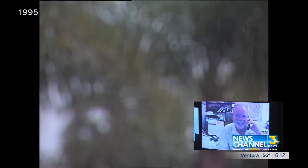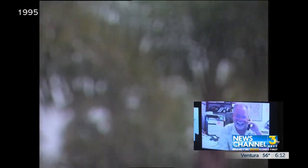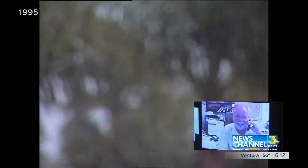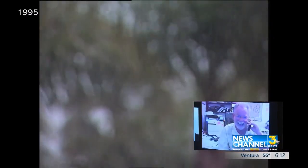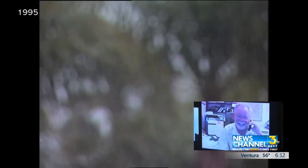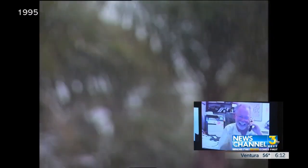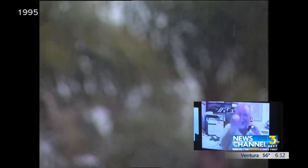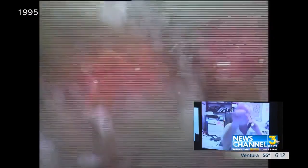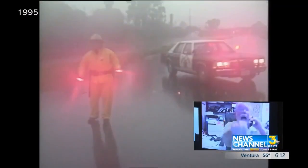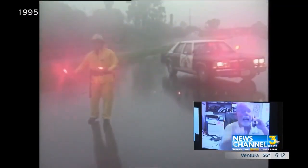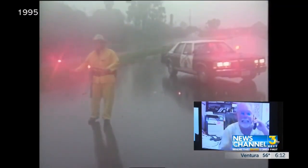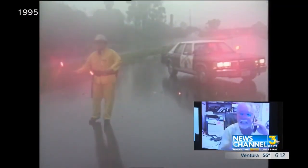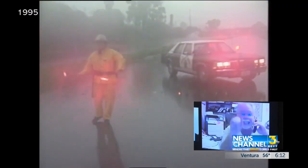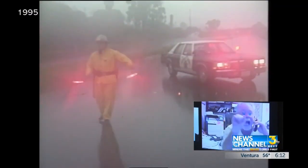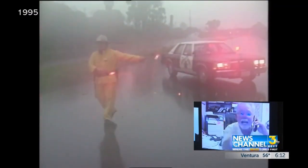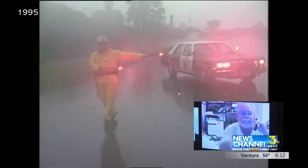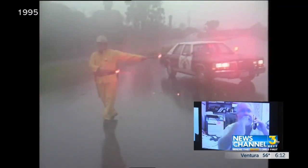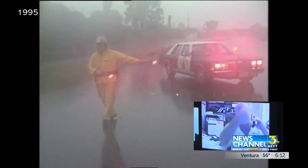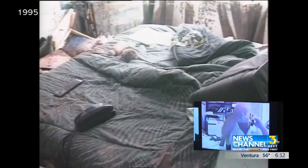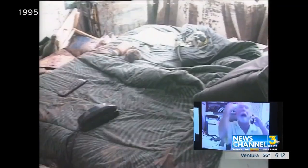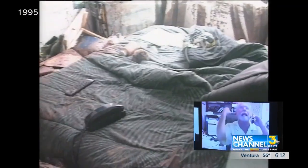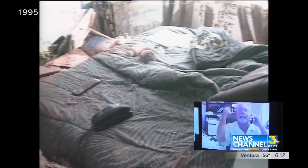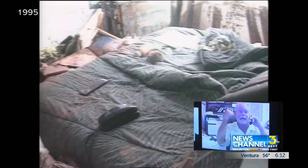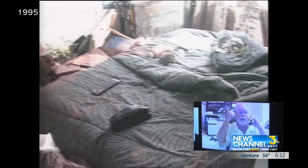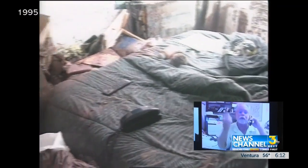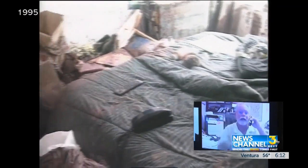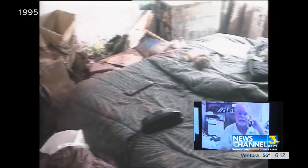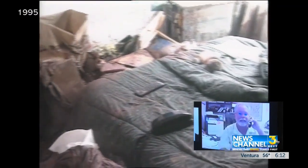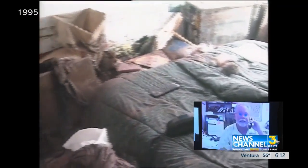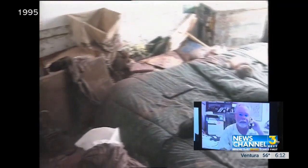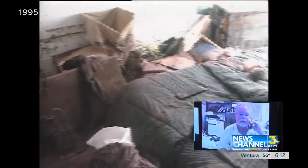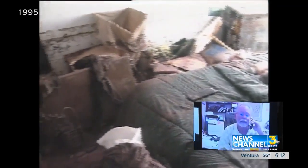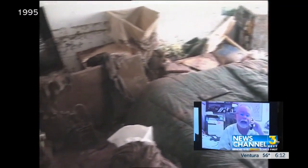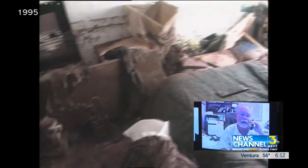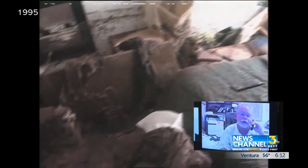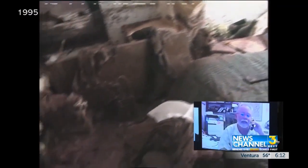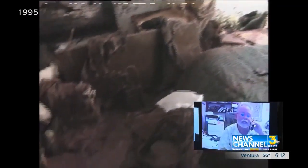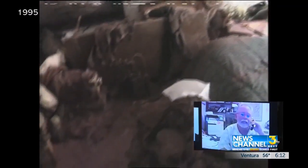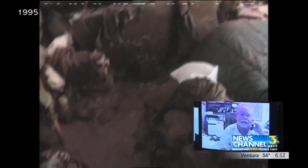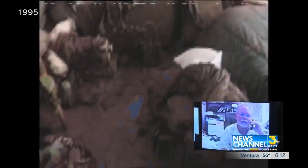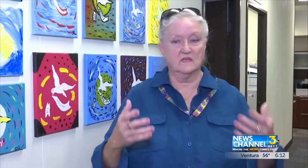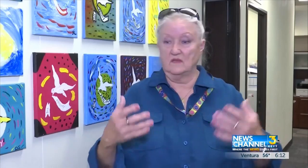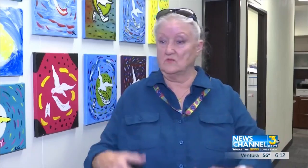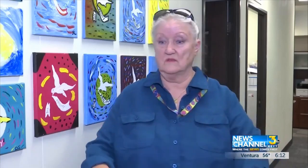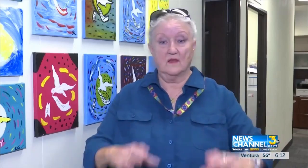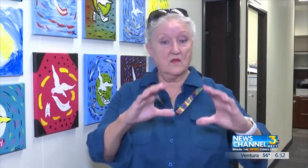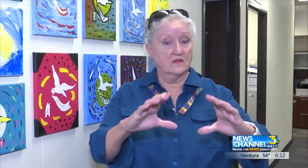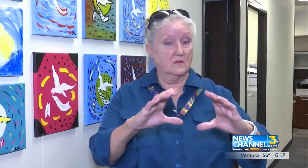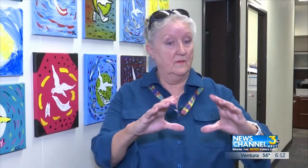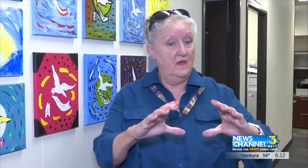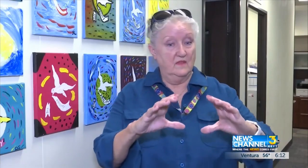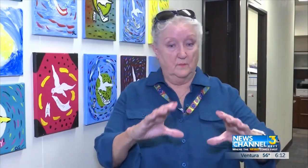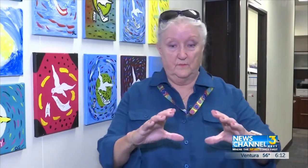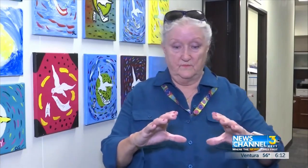TV and not have any captions available, and information was hard to come by. And then all of a sudden, here's Larry in